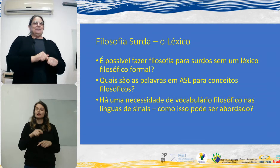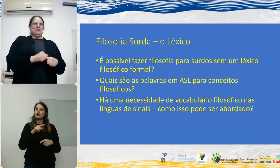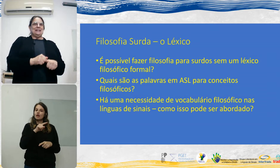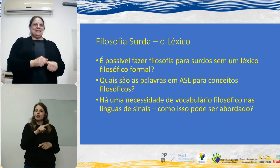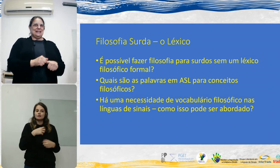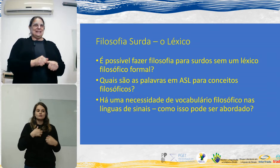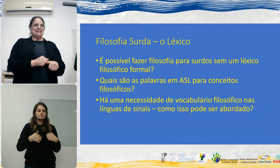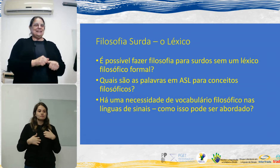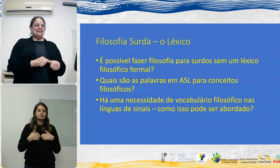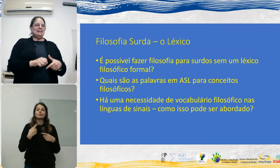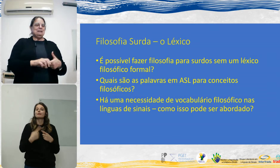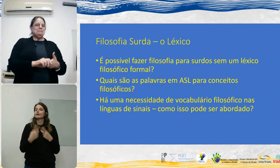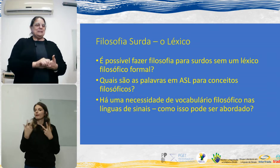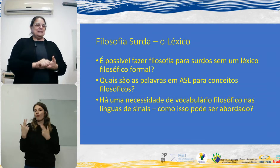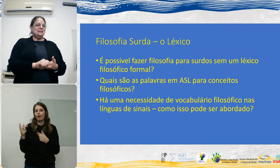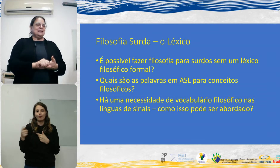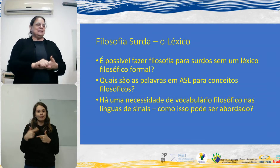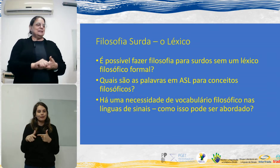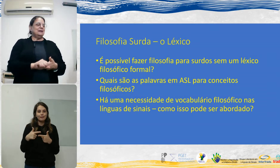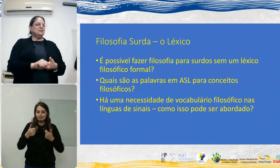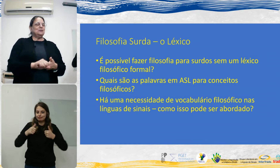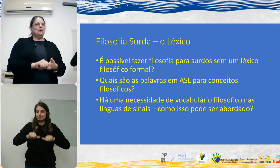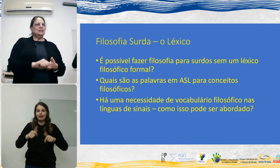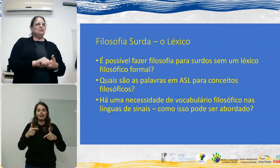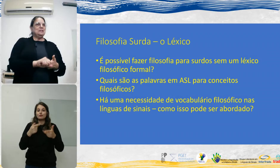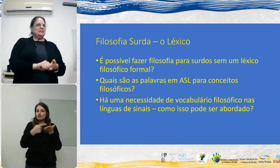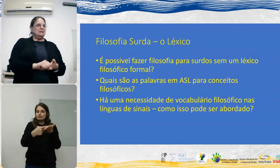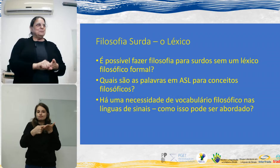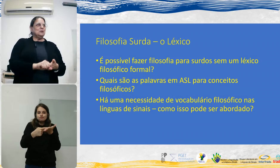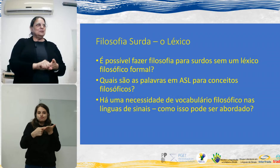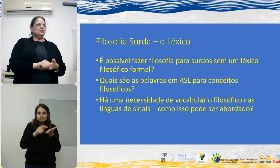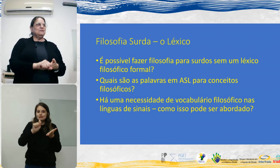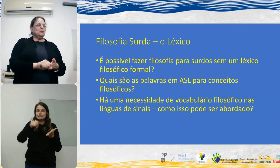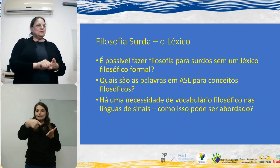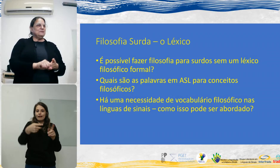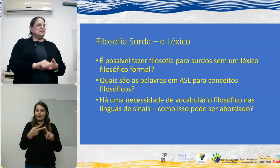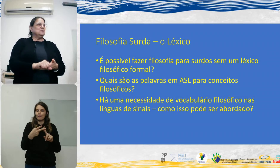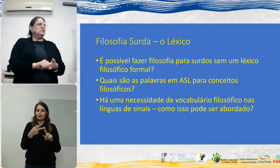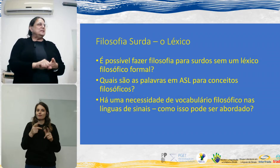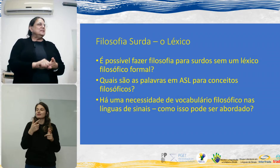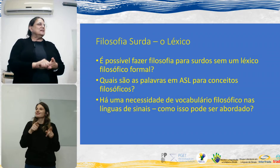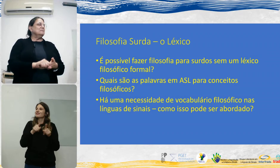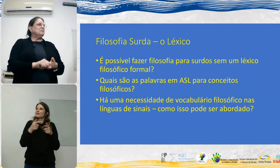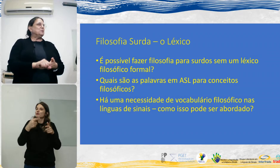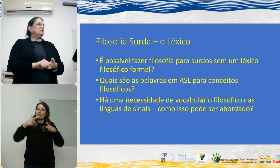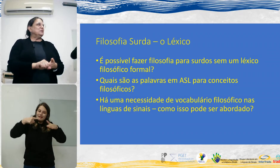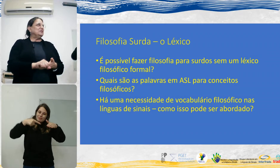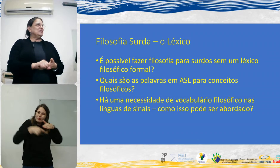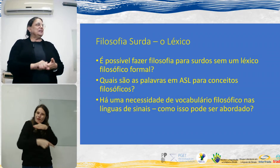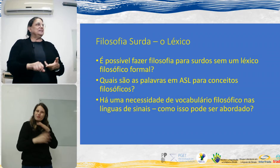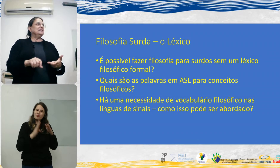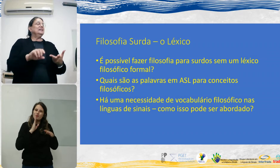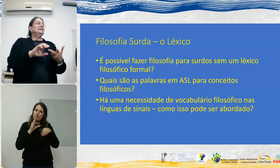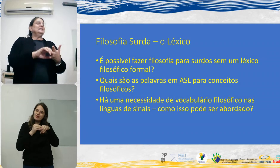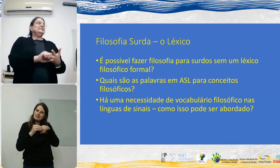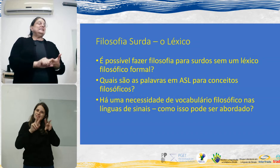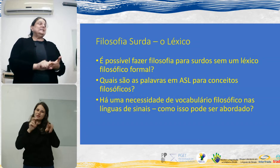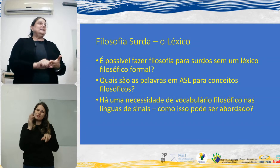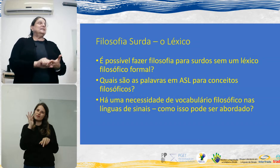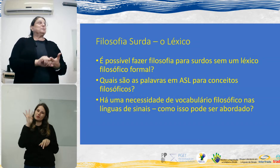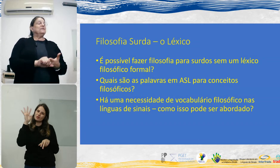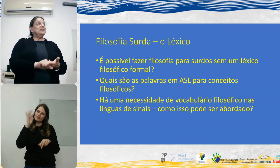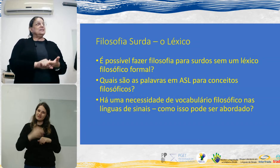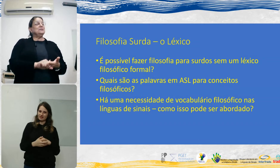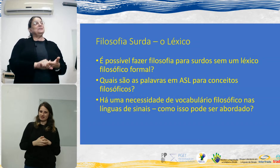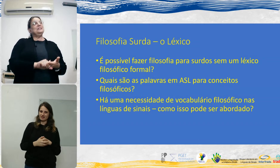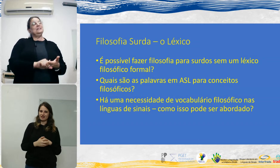didn't have the right signs, B, they didn't have the knowledge, the deep knowledge of philosophy to really come up with good signs. C,